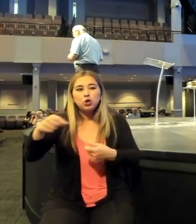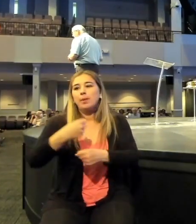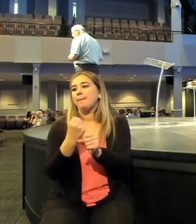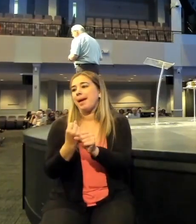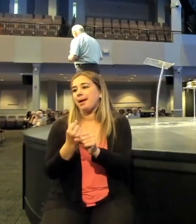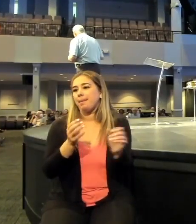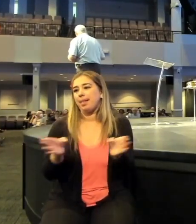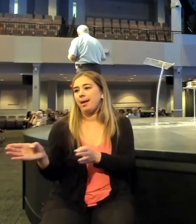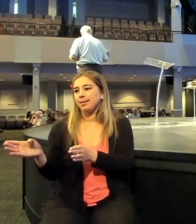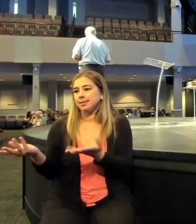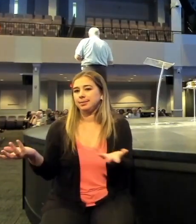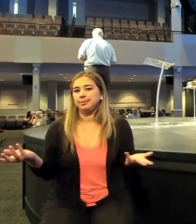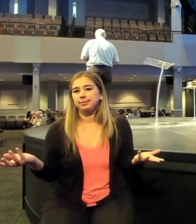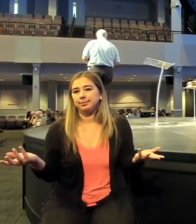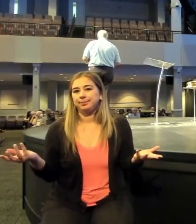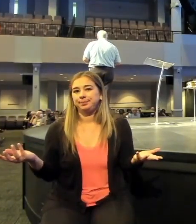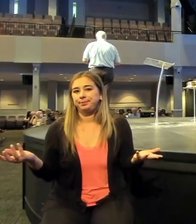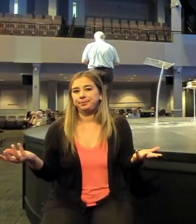one, okay?